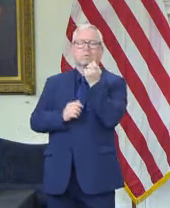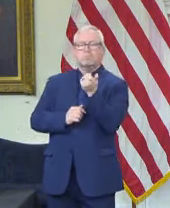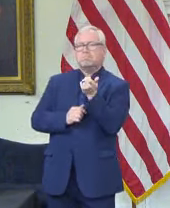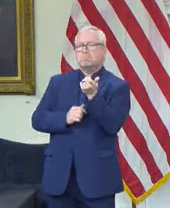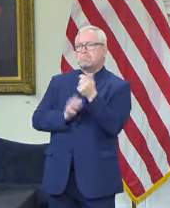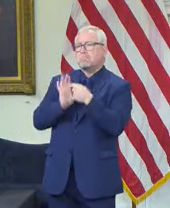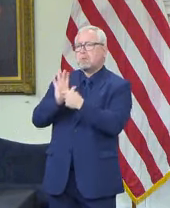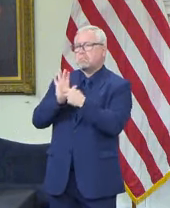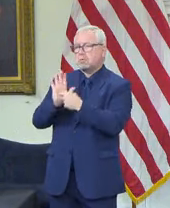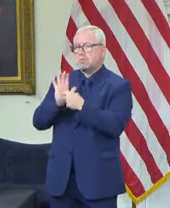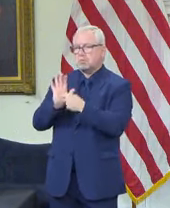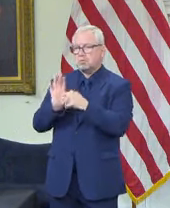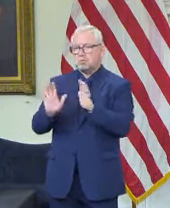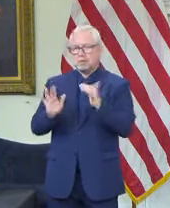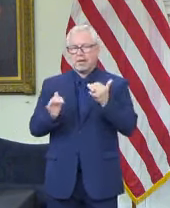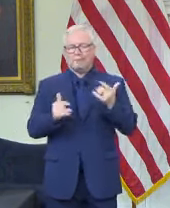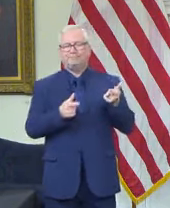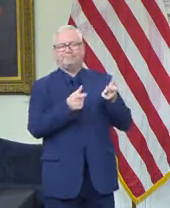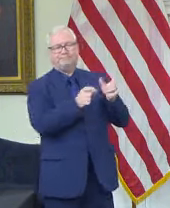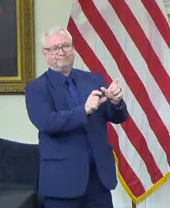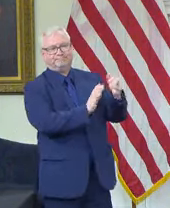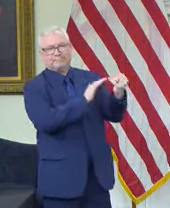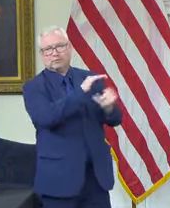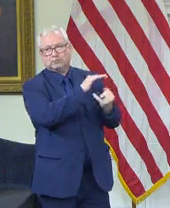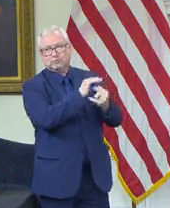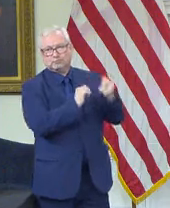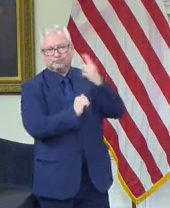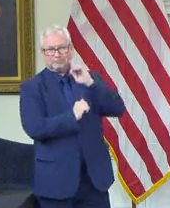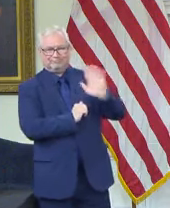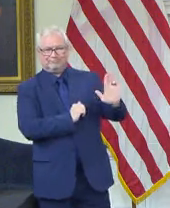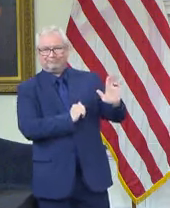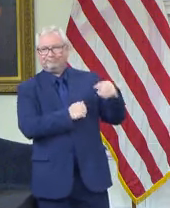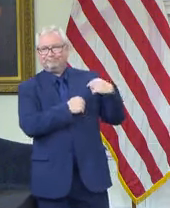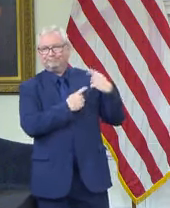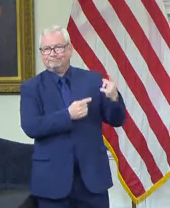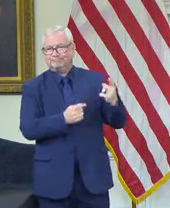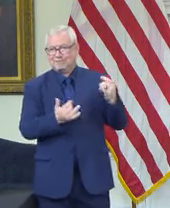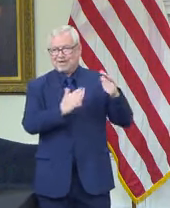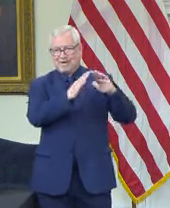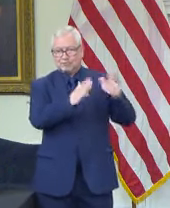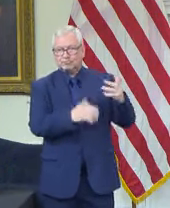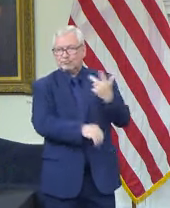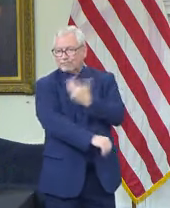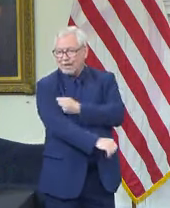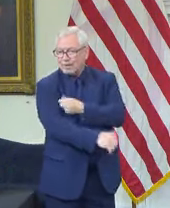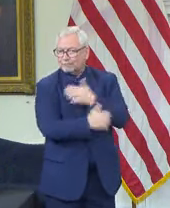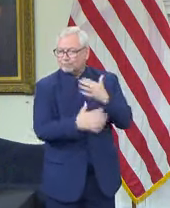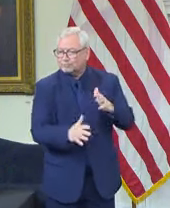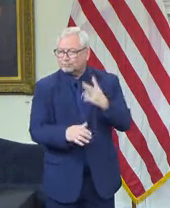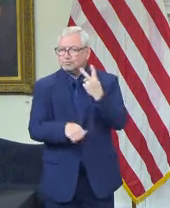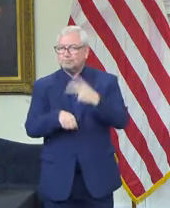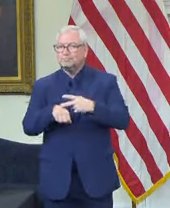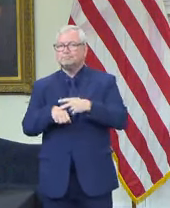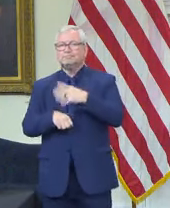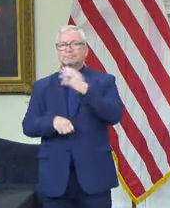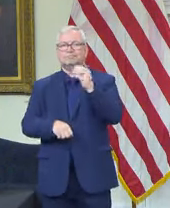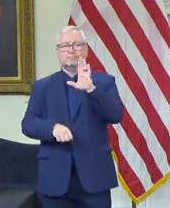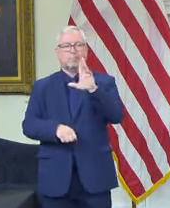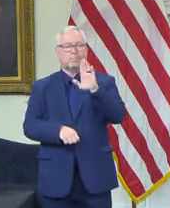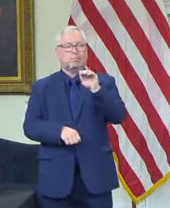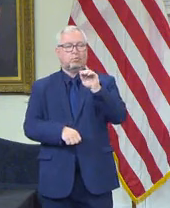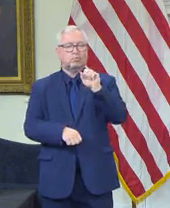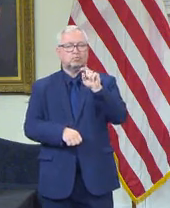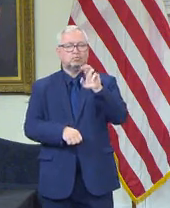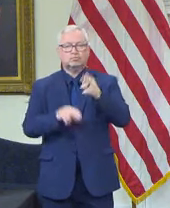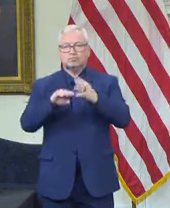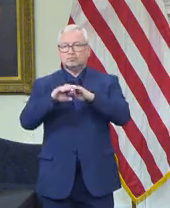House. Like me, the First Lady is vaccinated and boosted, and I cannot stress this enough,